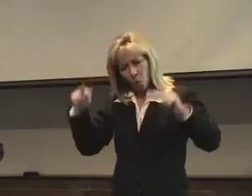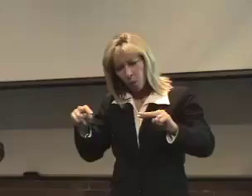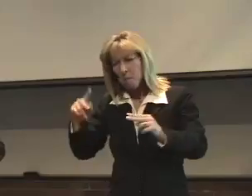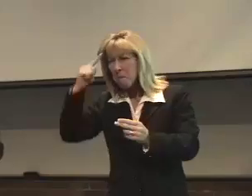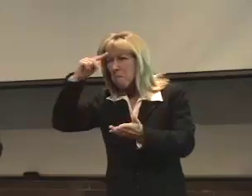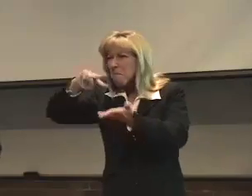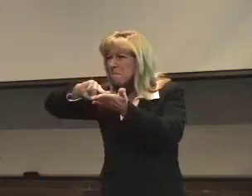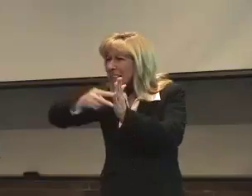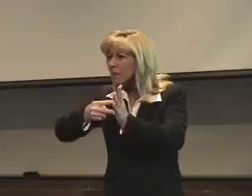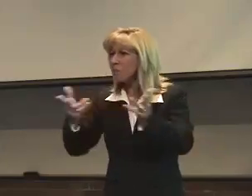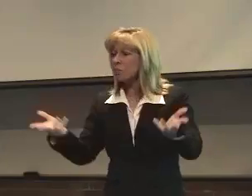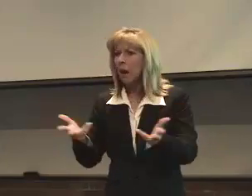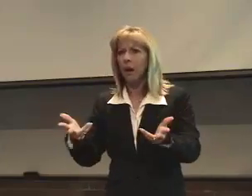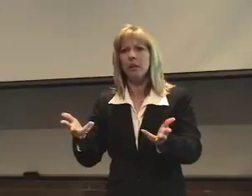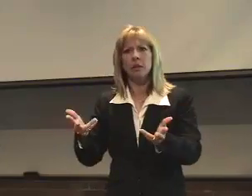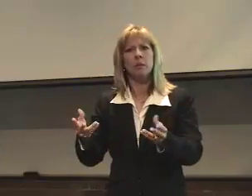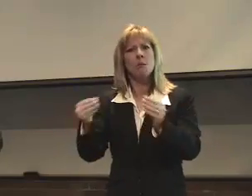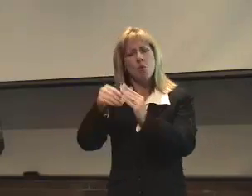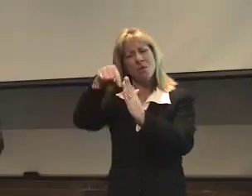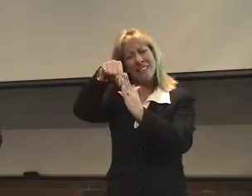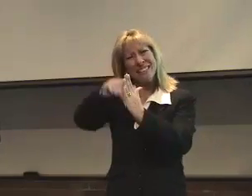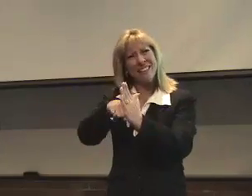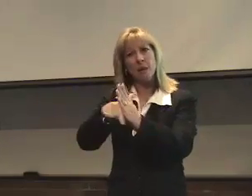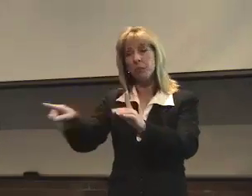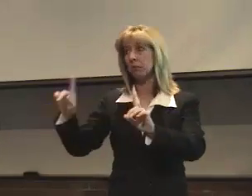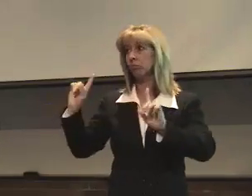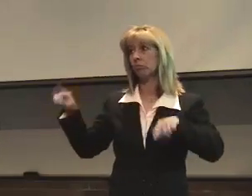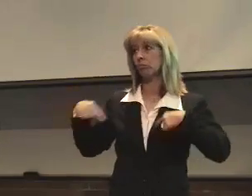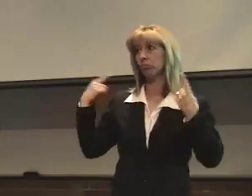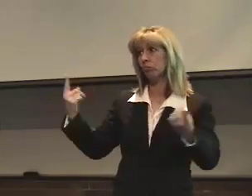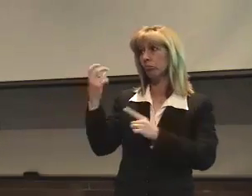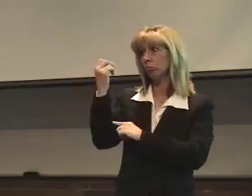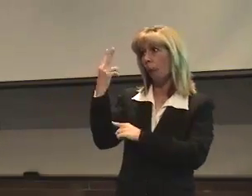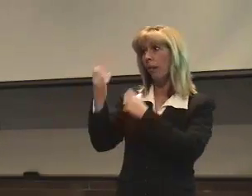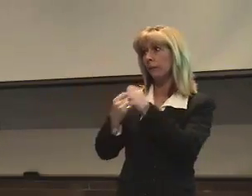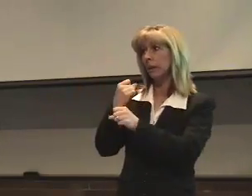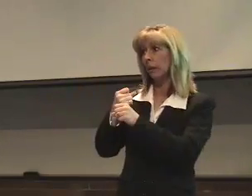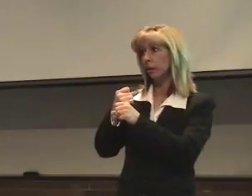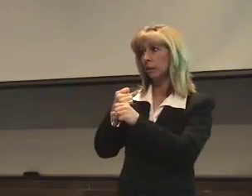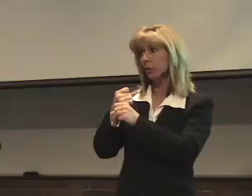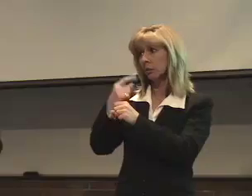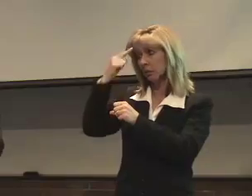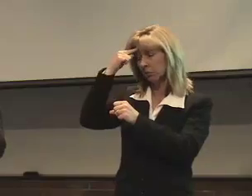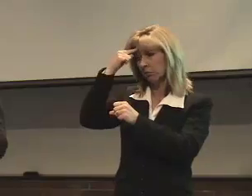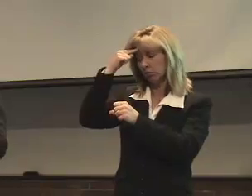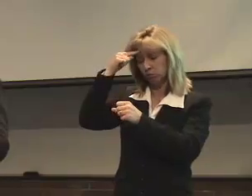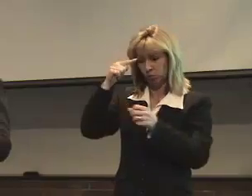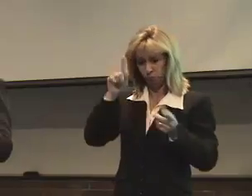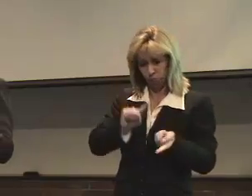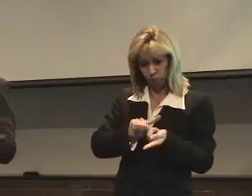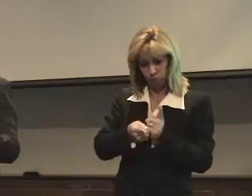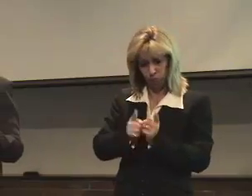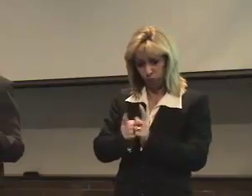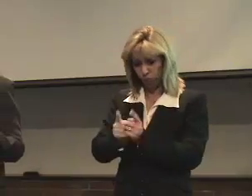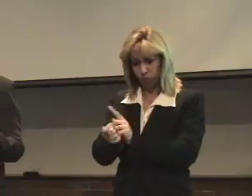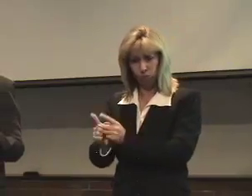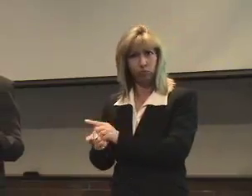12 years of thinking of words as single entities, and this is so hard. And I told him, I said, you got to relax. I